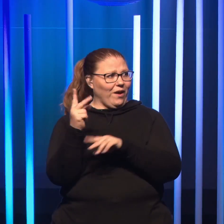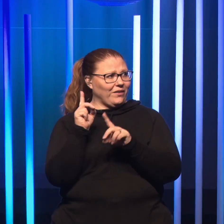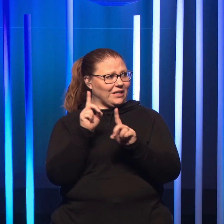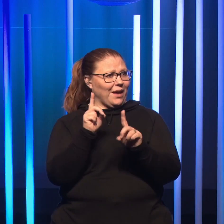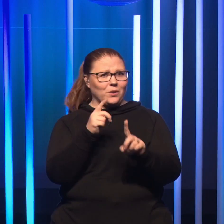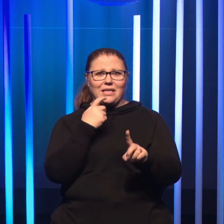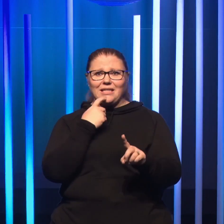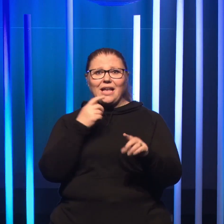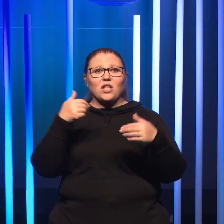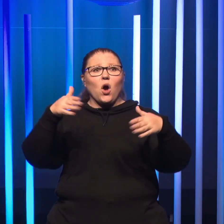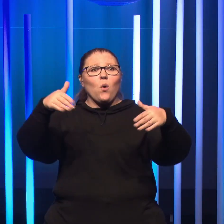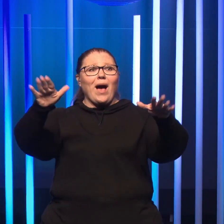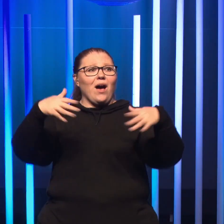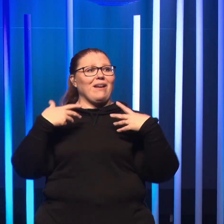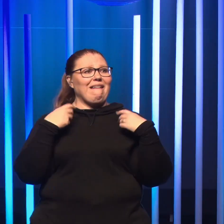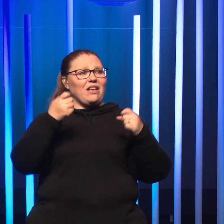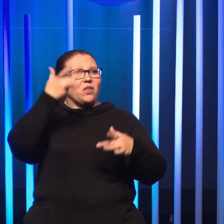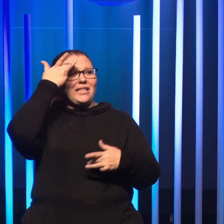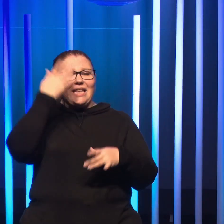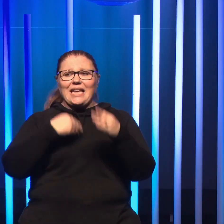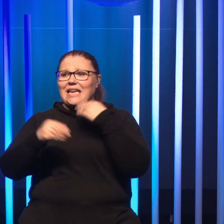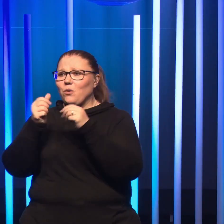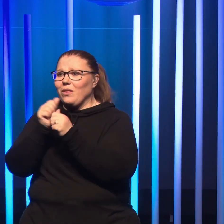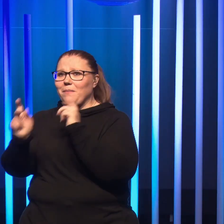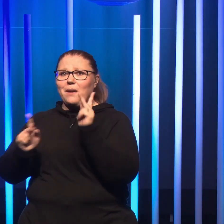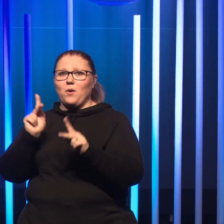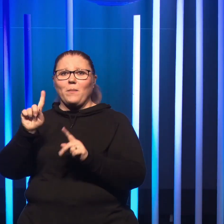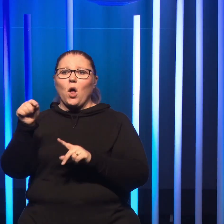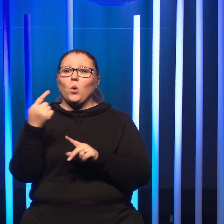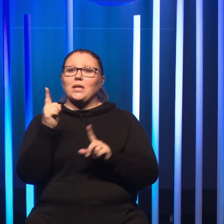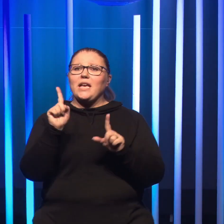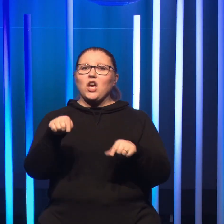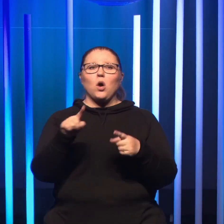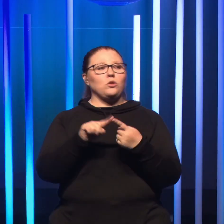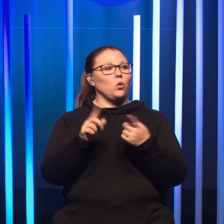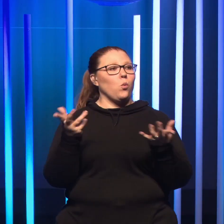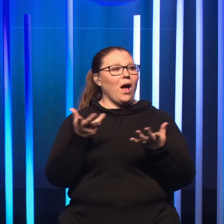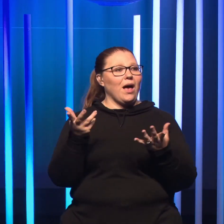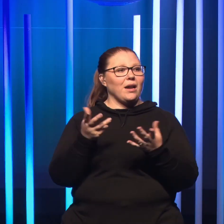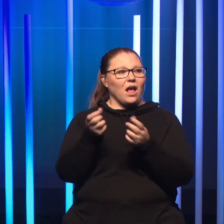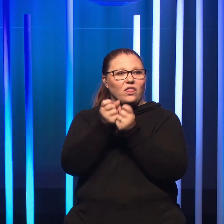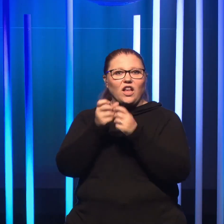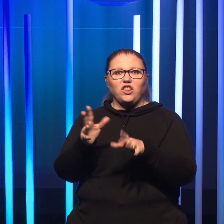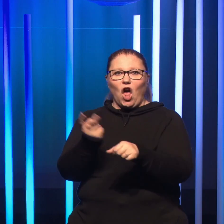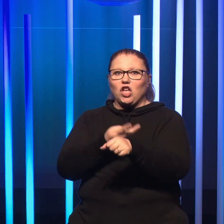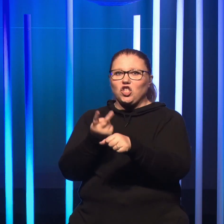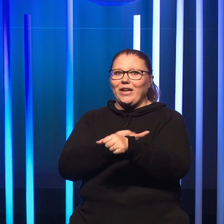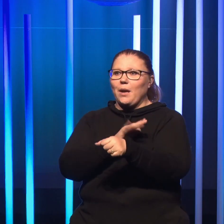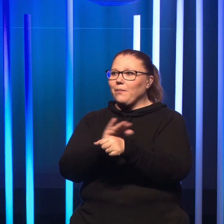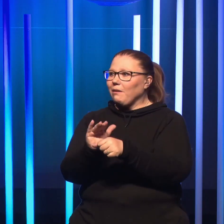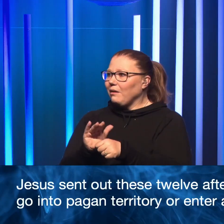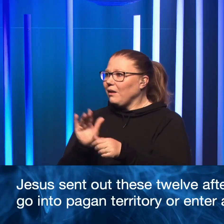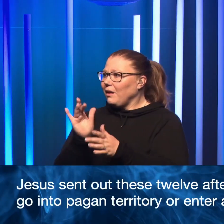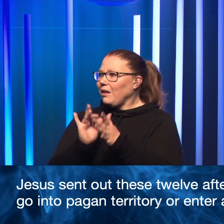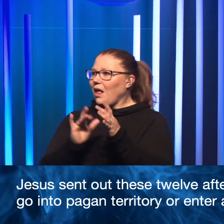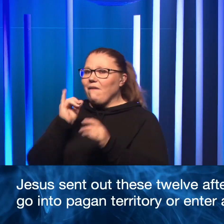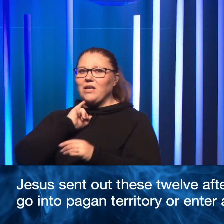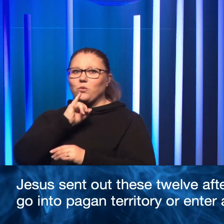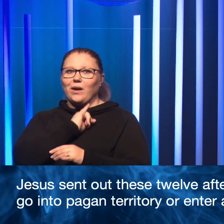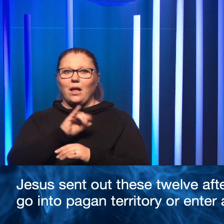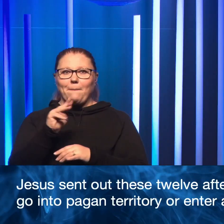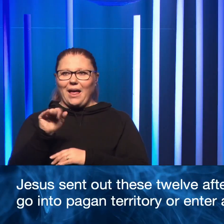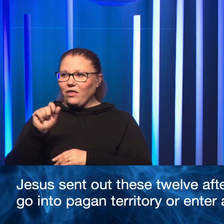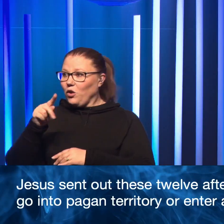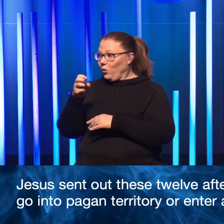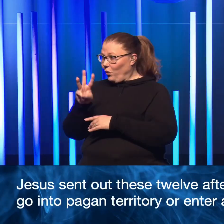he says what? Go out, heal the sick, eat with people, but only go to what? The lost sheep of Israel. Matthew 10, chapter 5, verse 6. He sends out